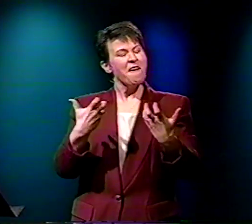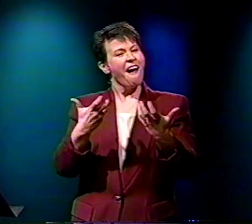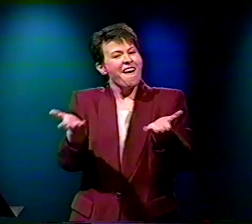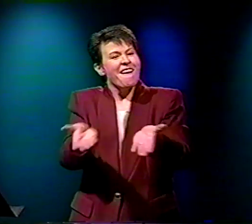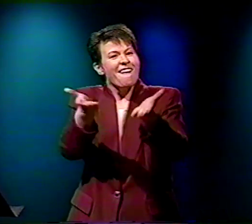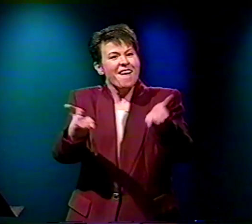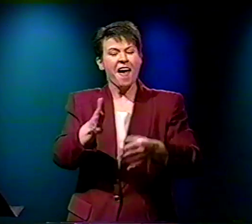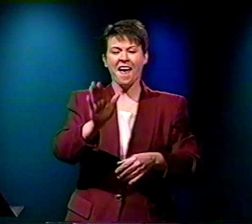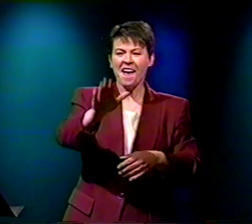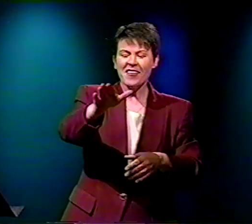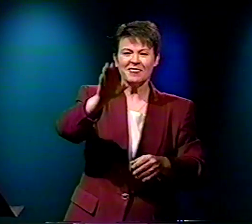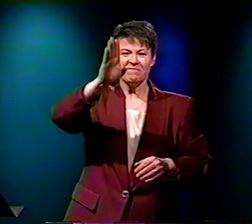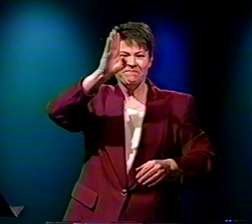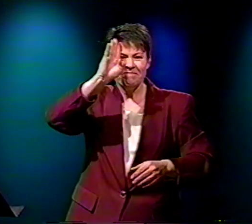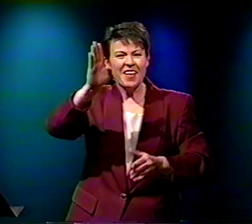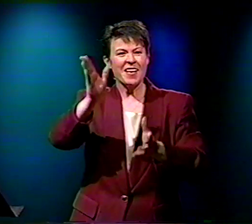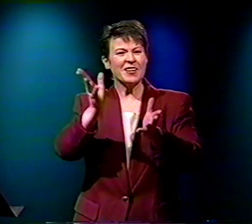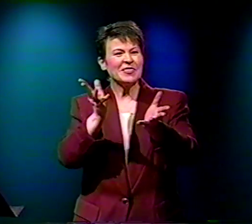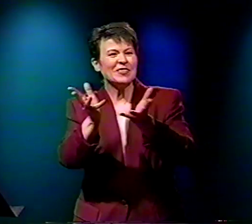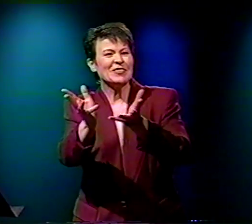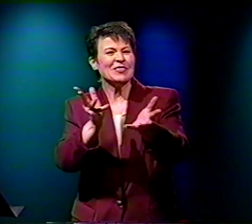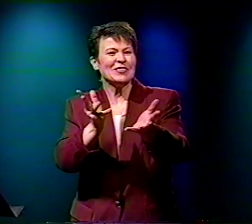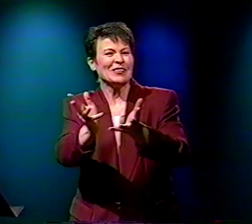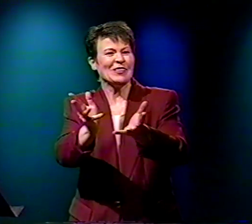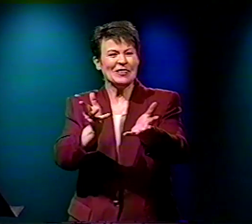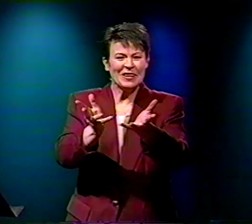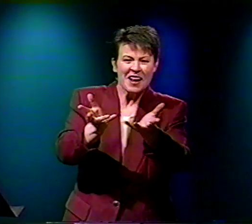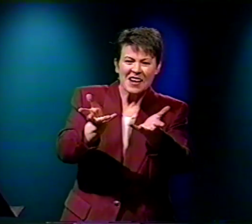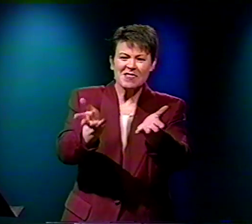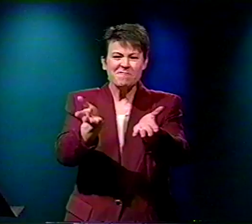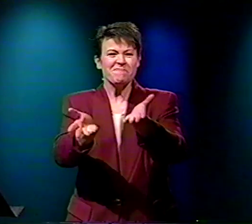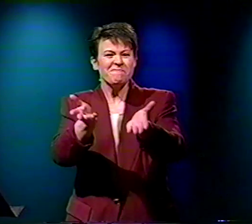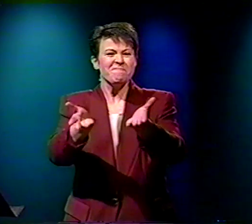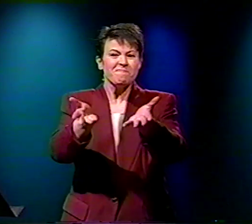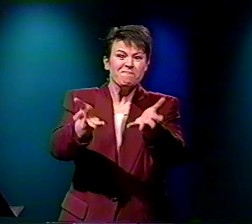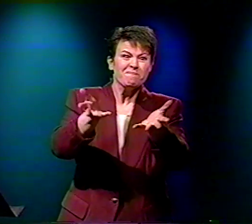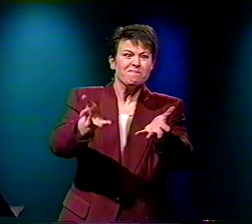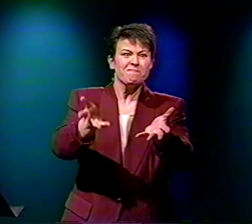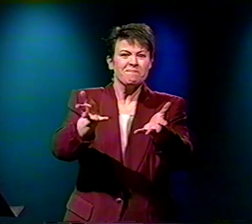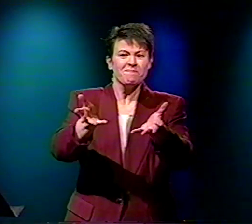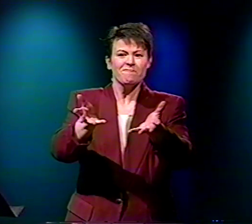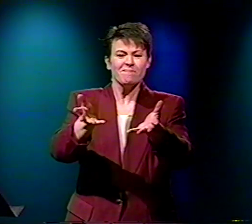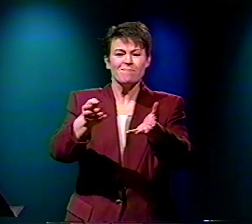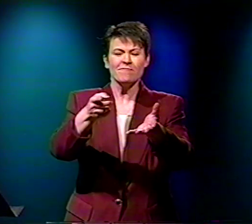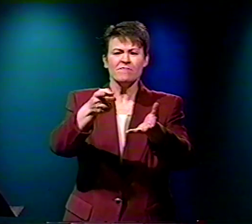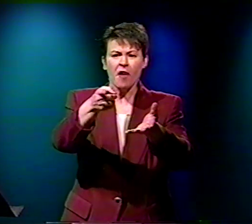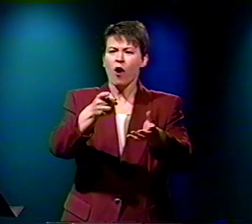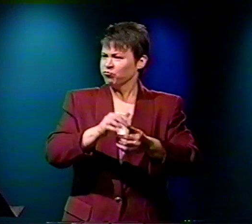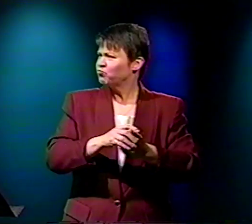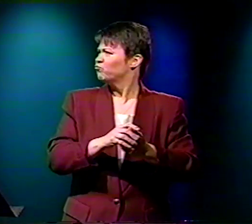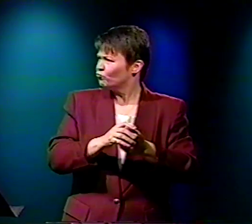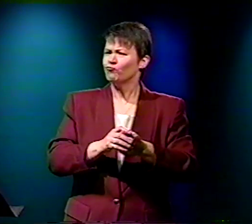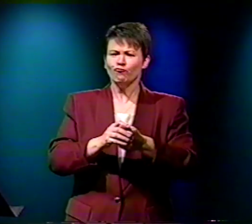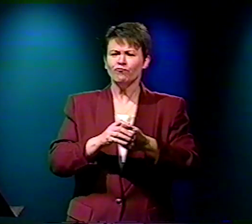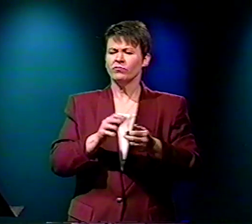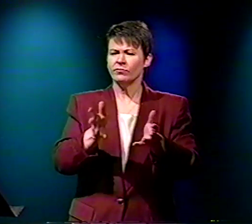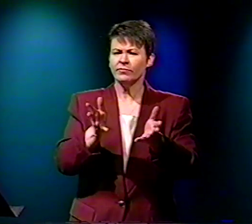hearing person has learned some sign. So I want to encourage them, so I'm giving an opportunity for them to use their signs, and I'm chatting with this hearing person, and the hearing